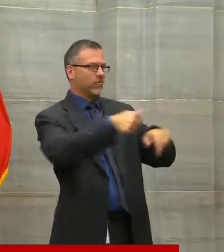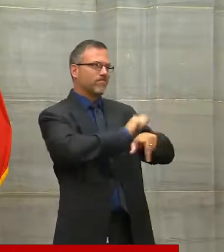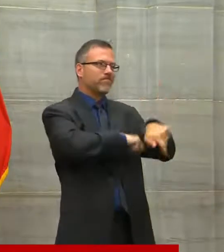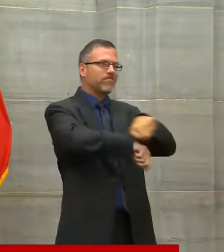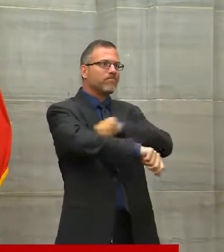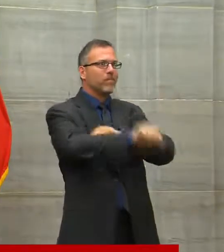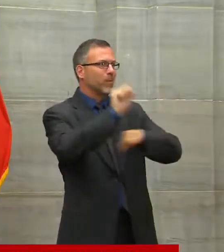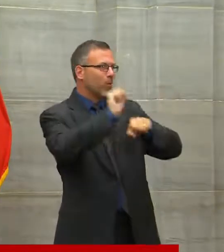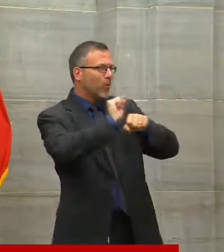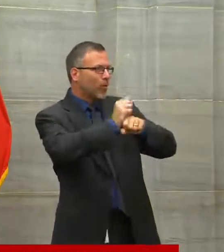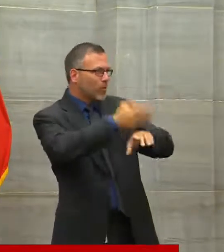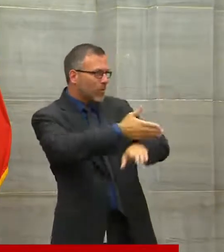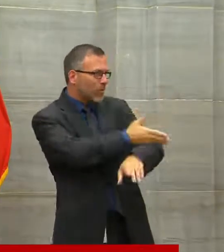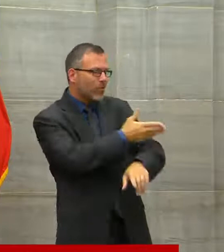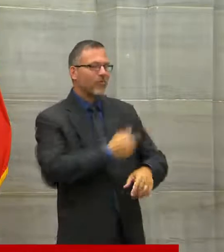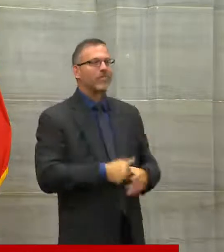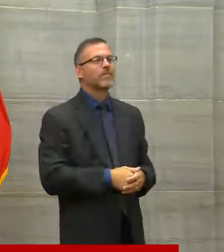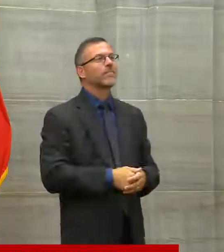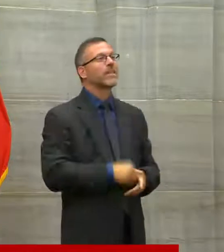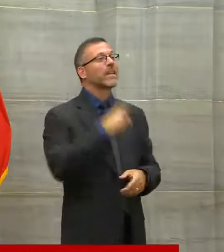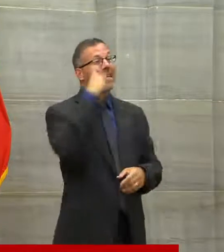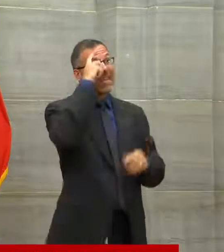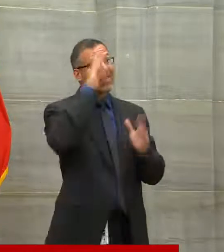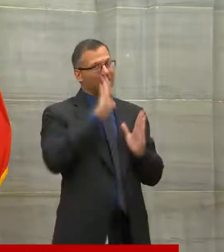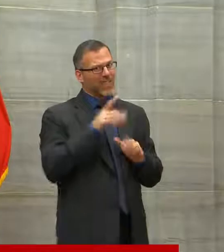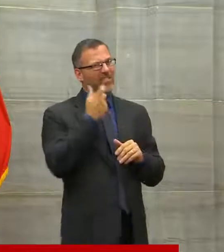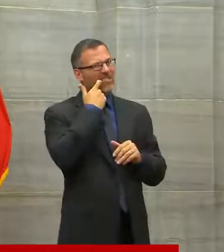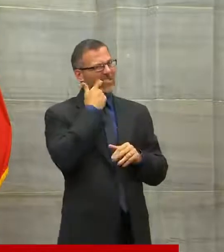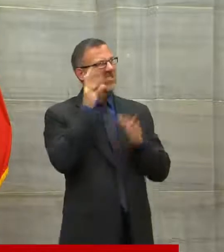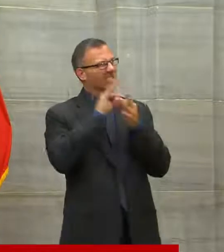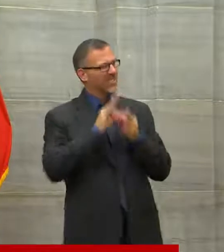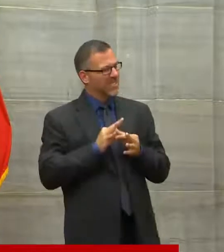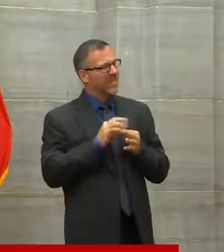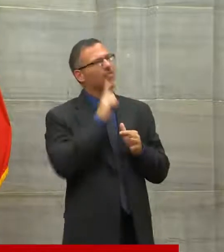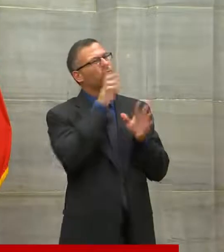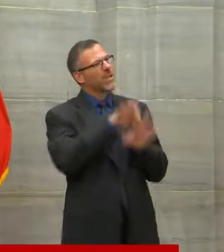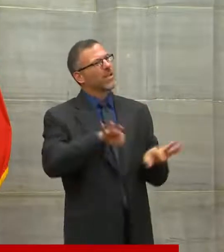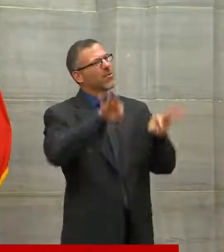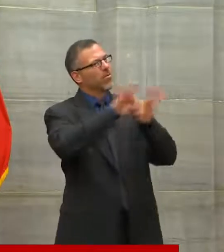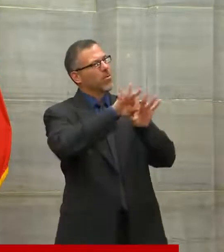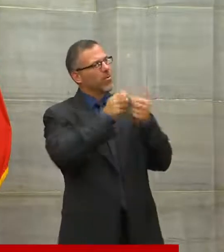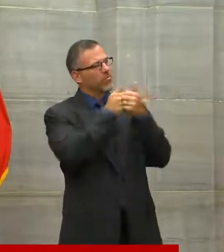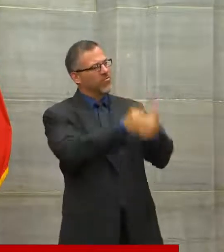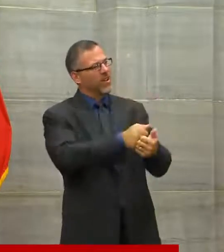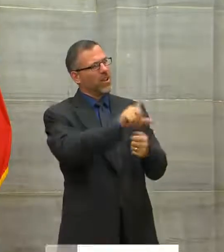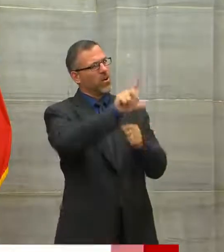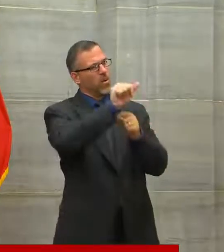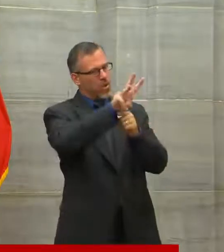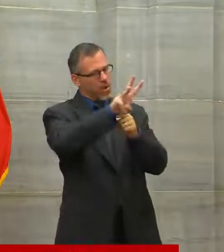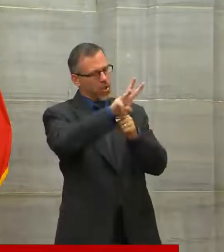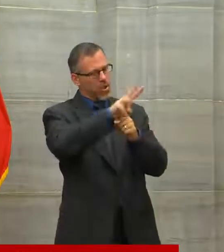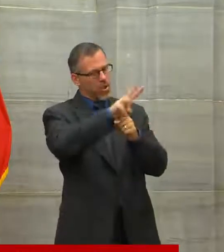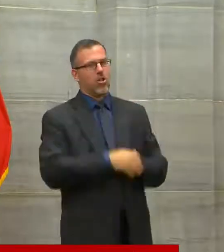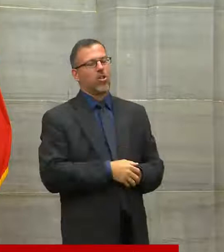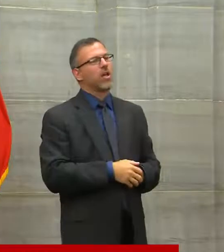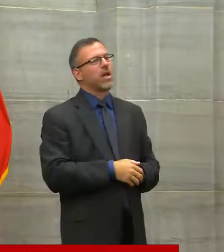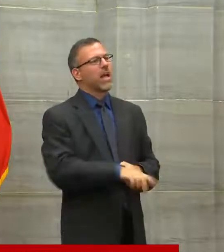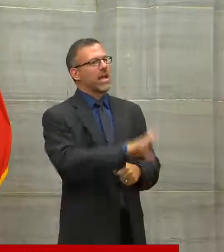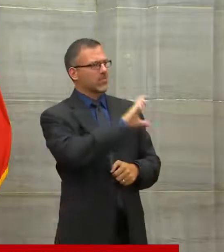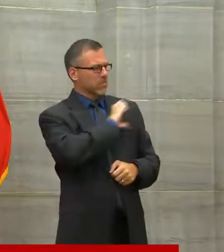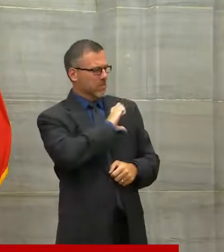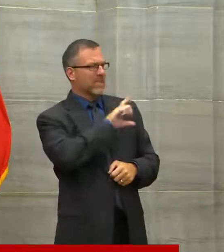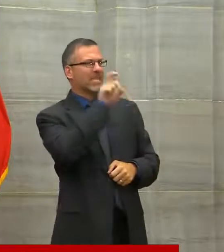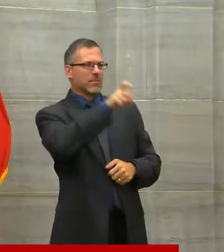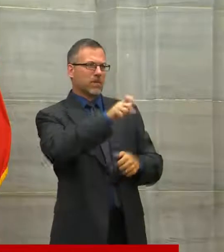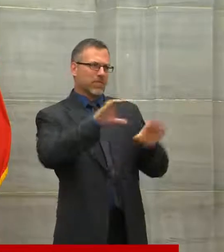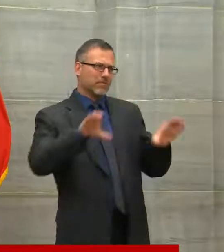As the Governor has expressed, we all understand the importance of the rule of law and the role that law enforcement fulfills.